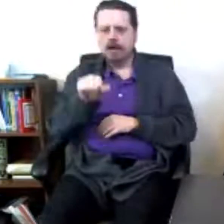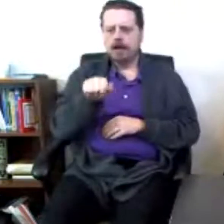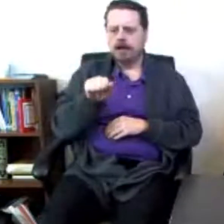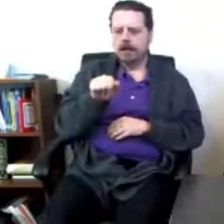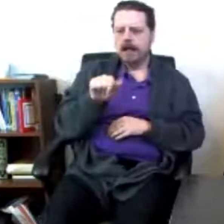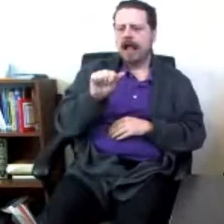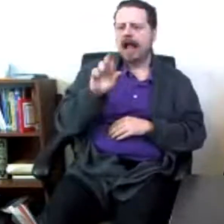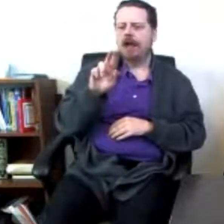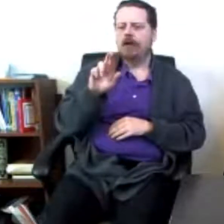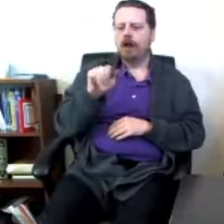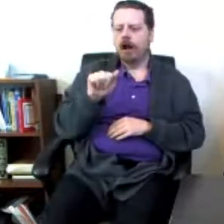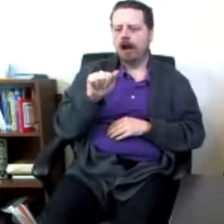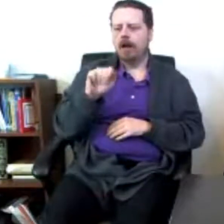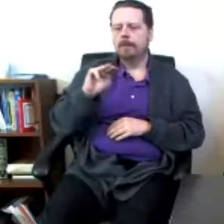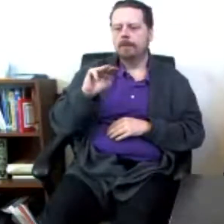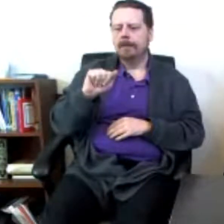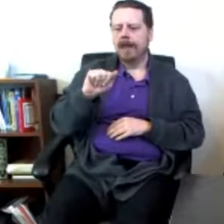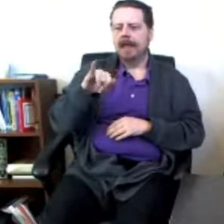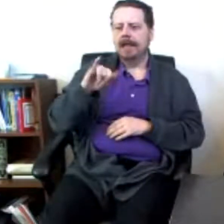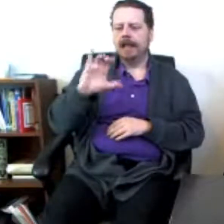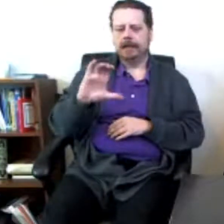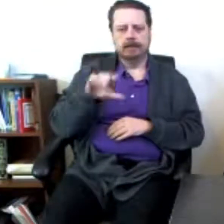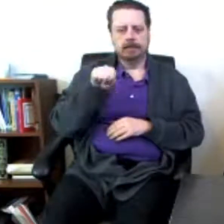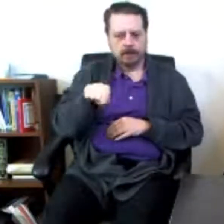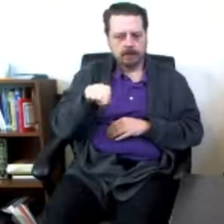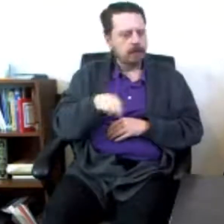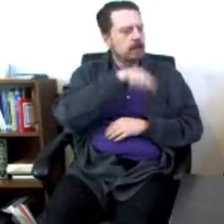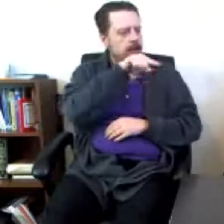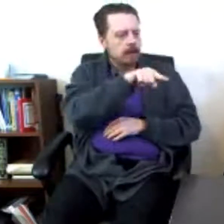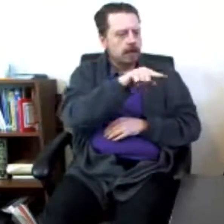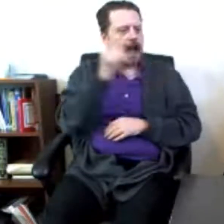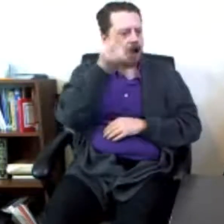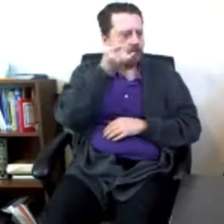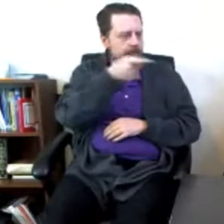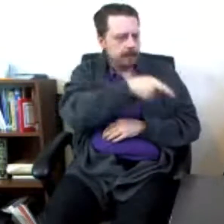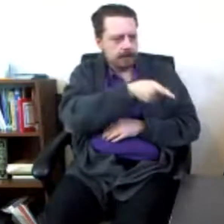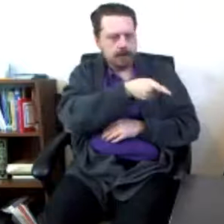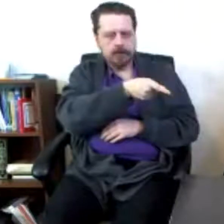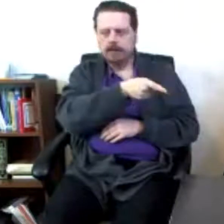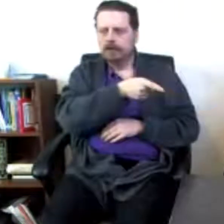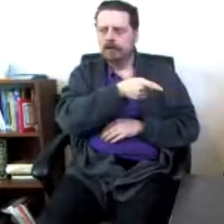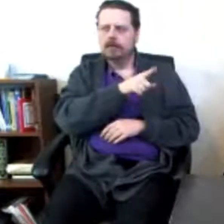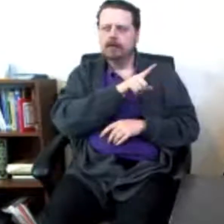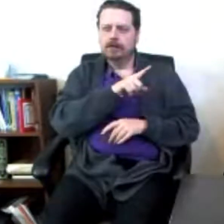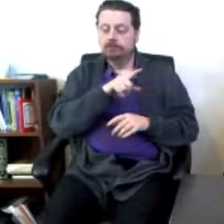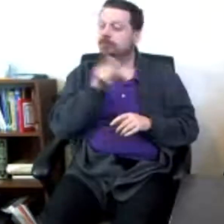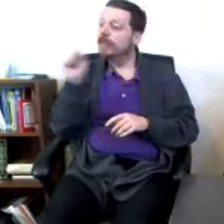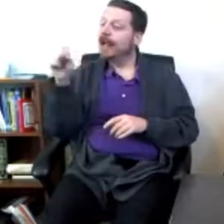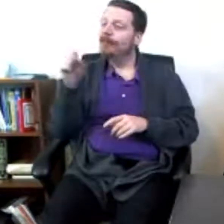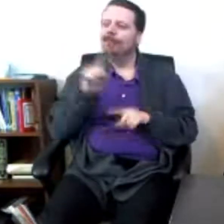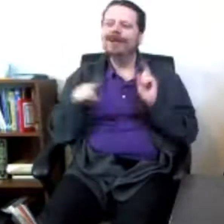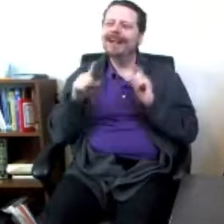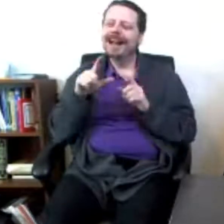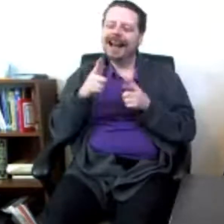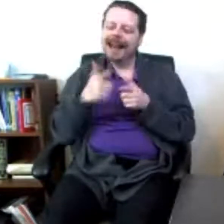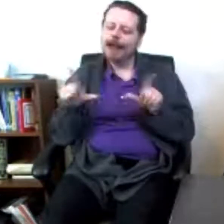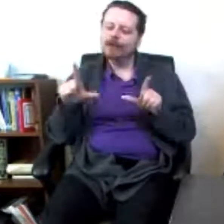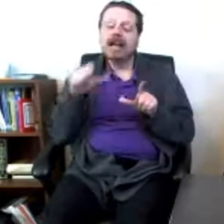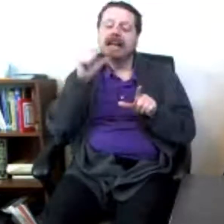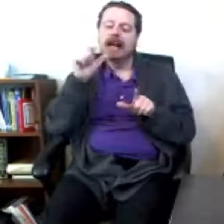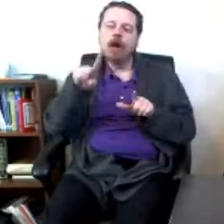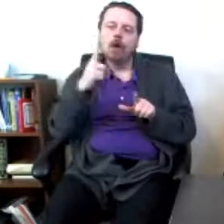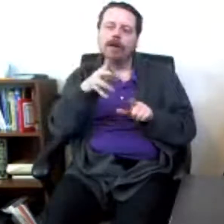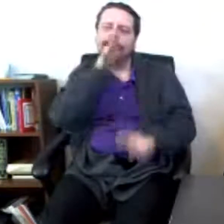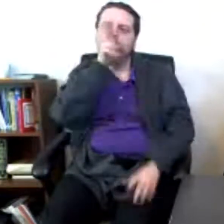and Muhammad spoke Arabic. That is part of it. But the language here is not only how you